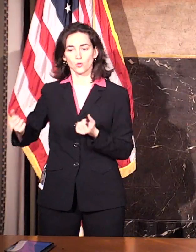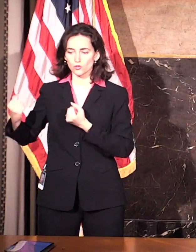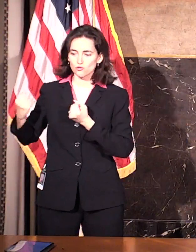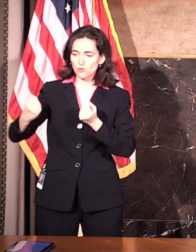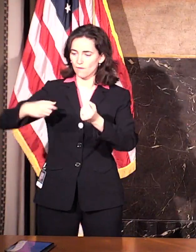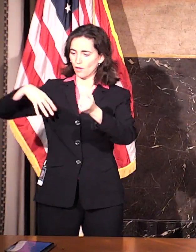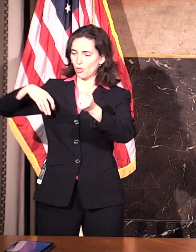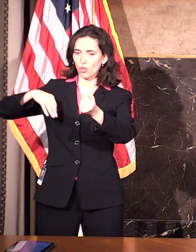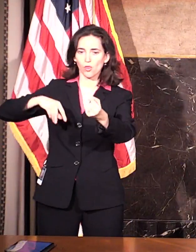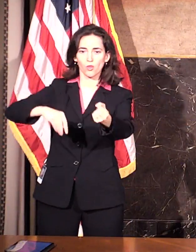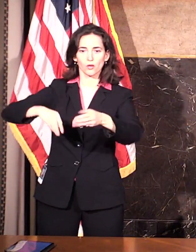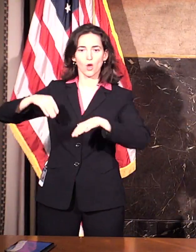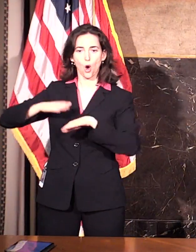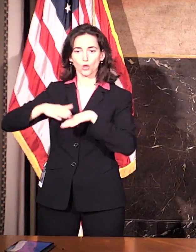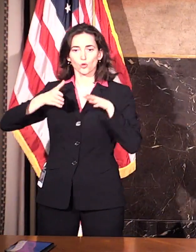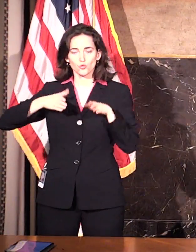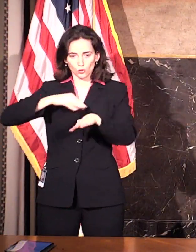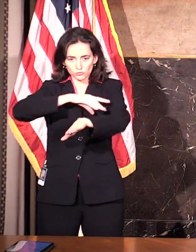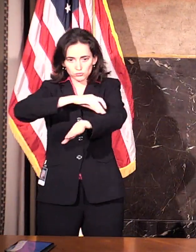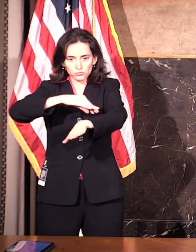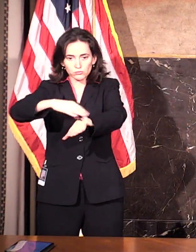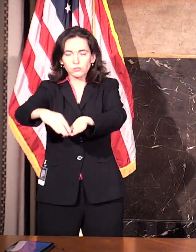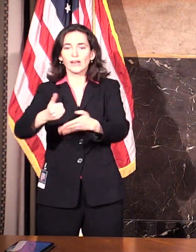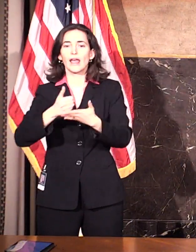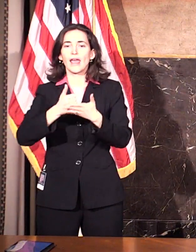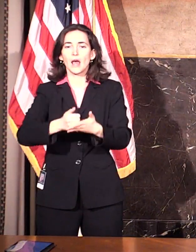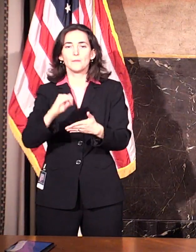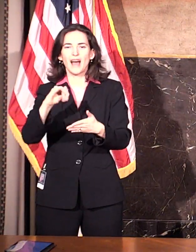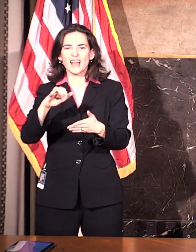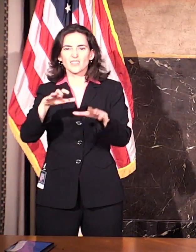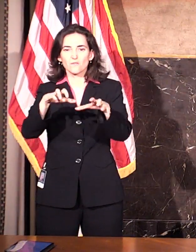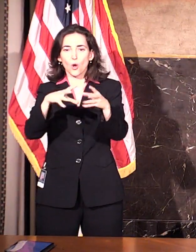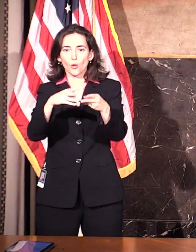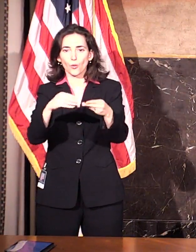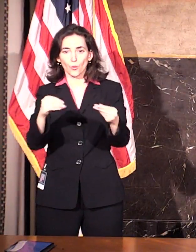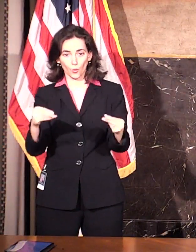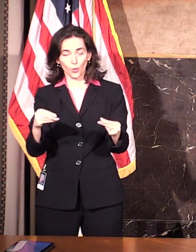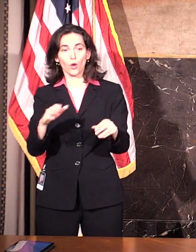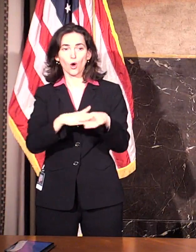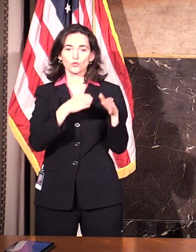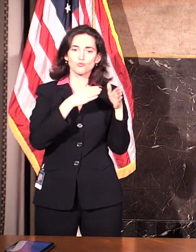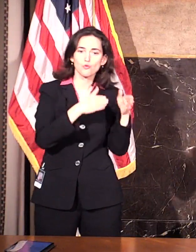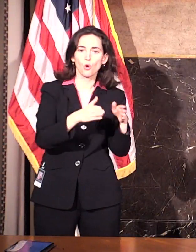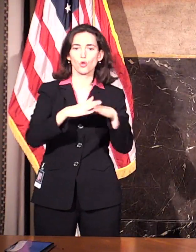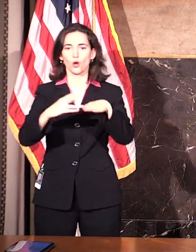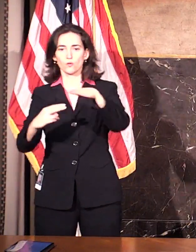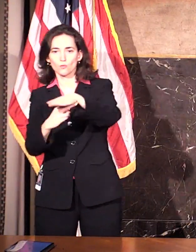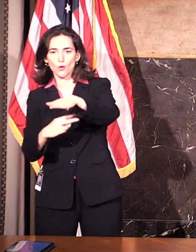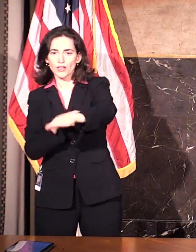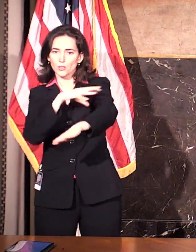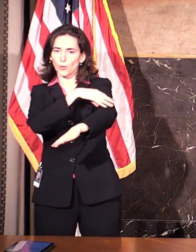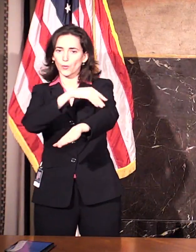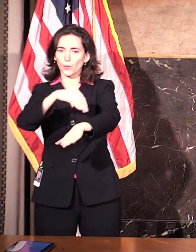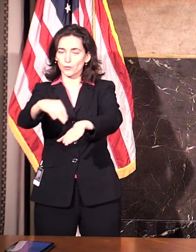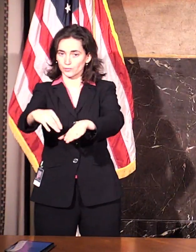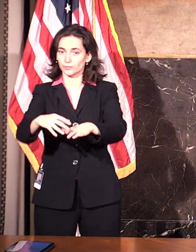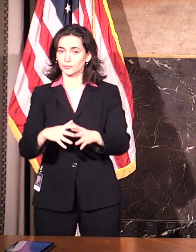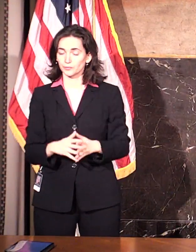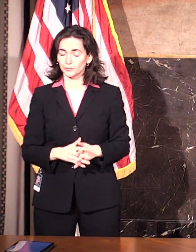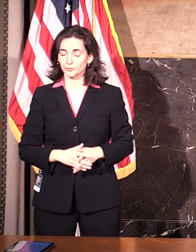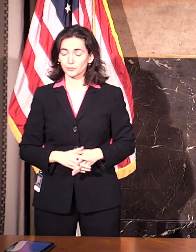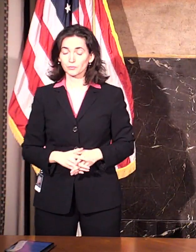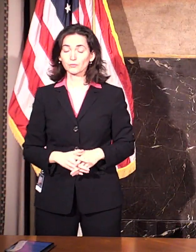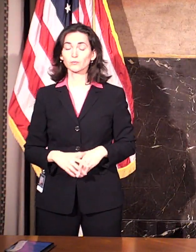brine in order to try to de-ice roads and bridges as they are able to do that. In